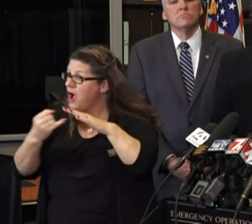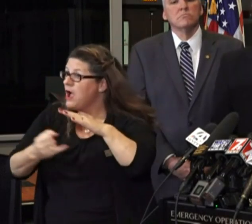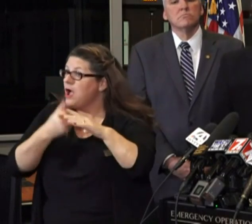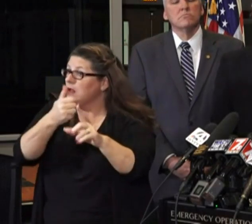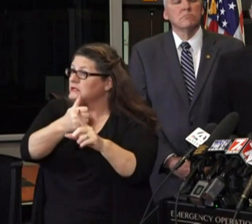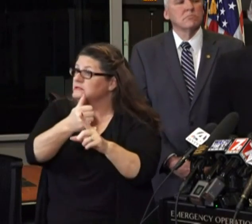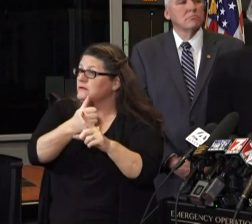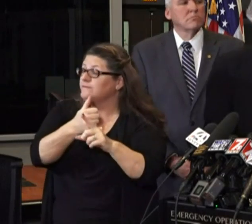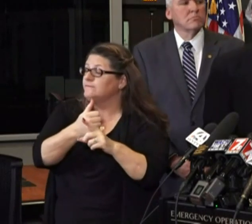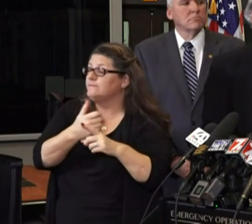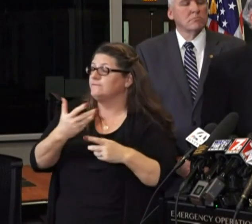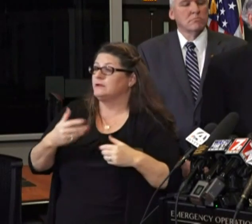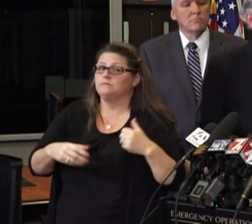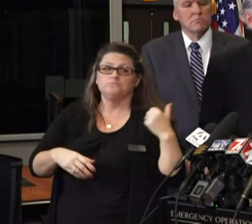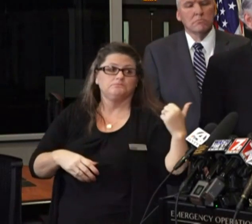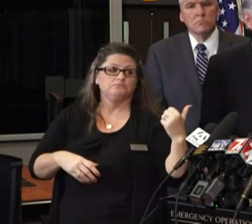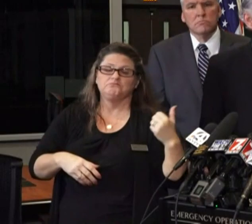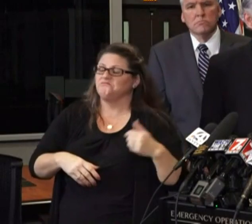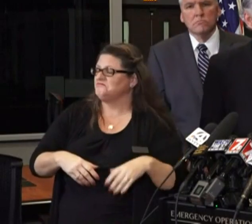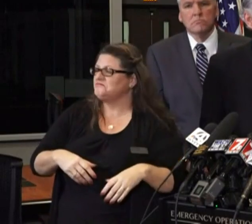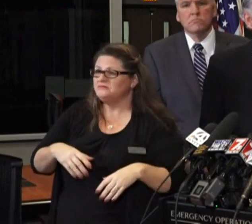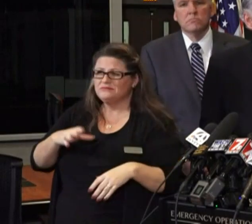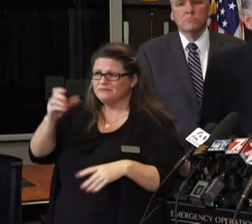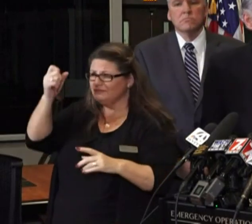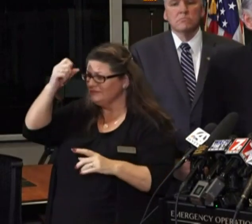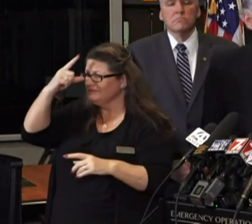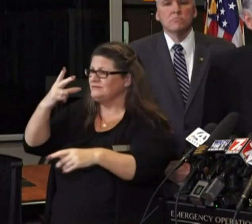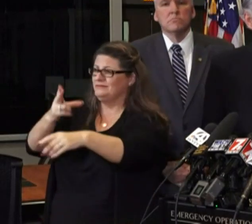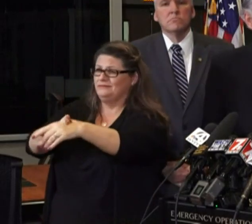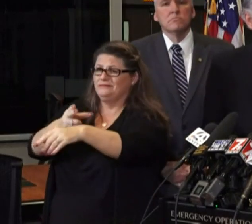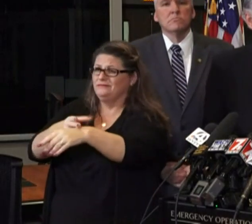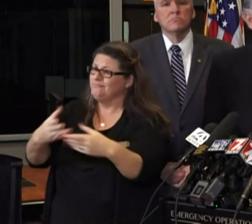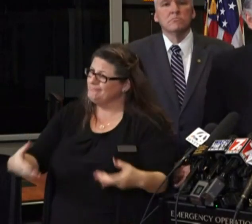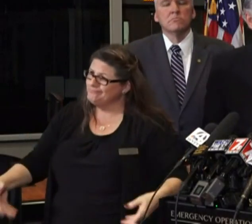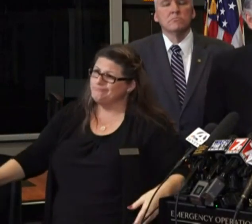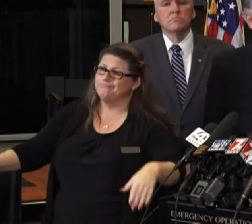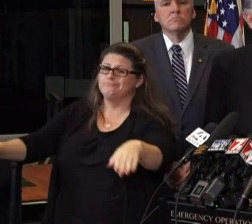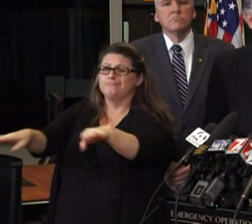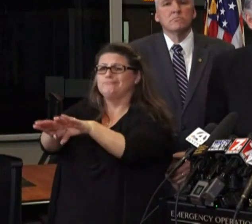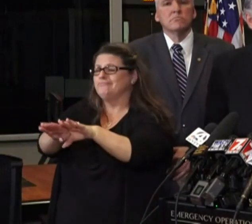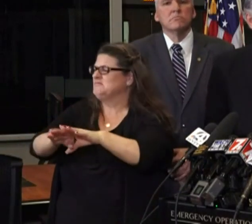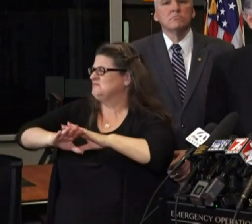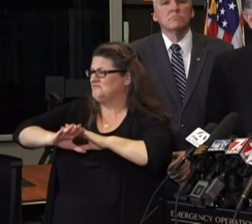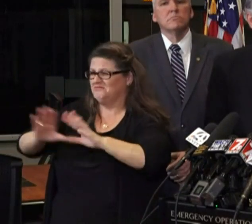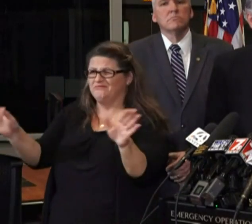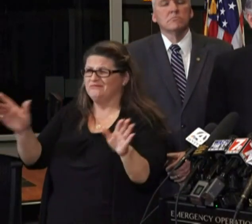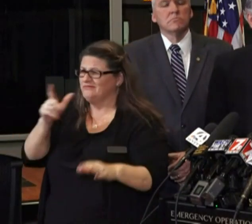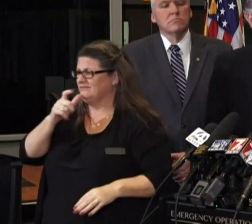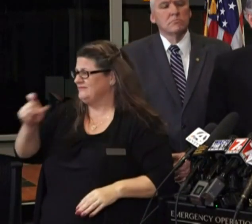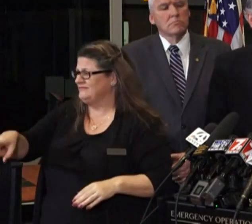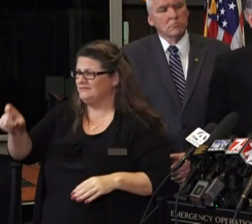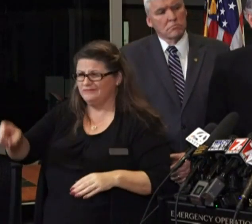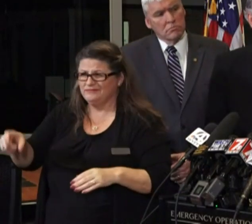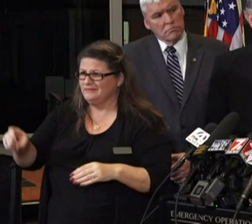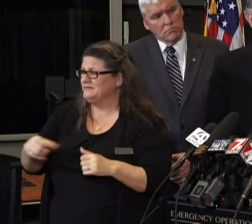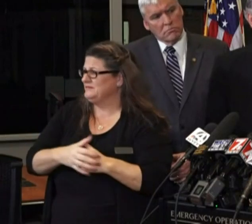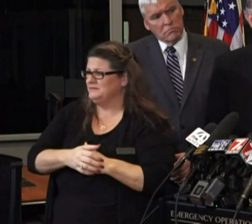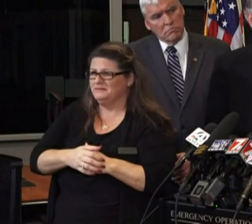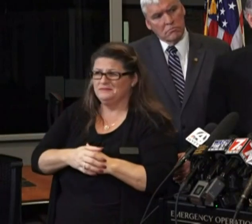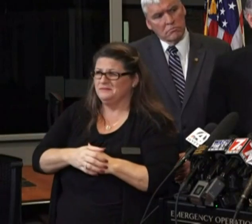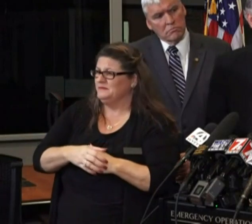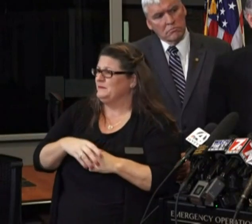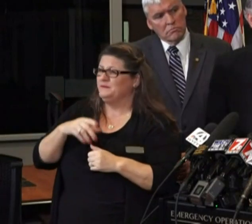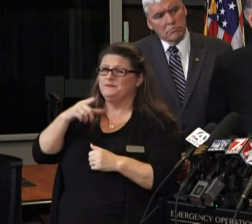hospital? There's no reason for the hospital to change their admission procedures because they observe